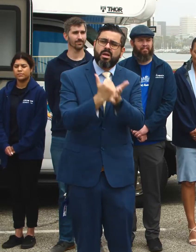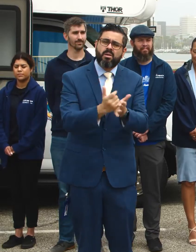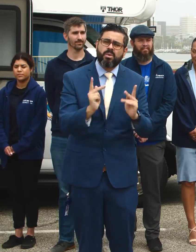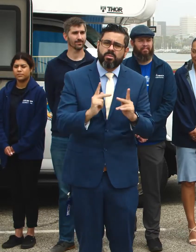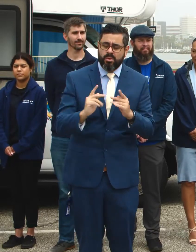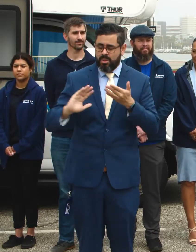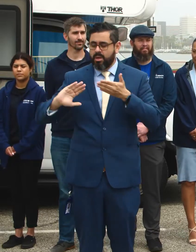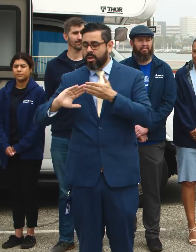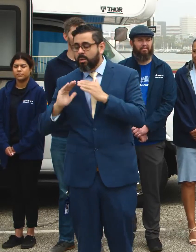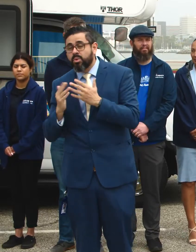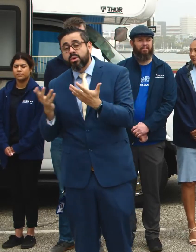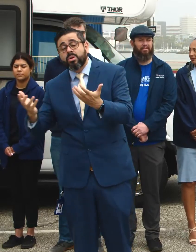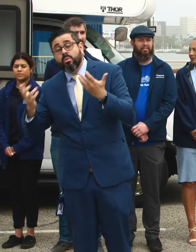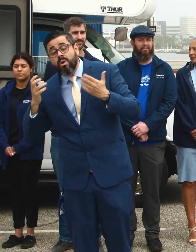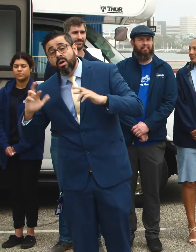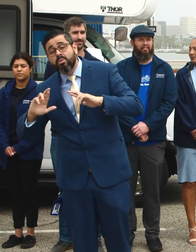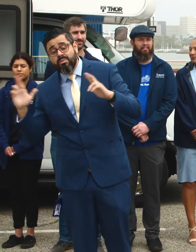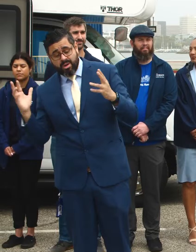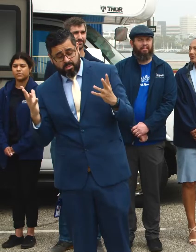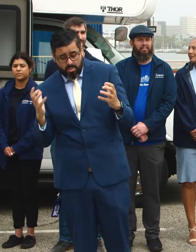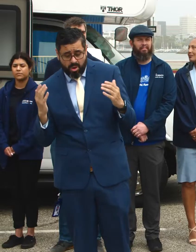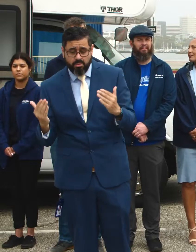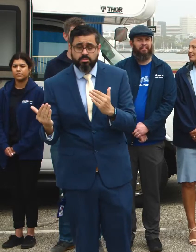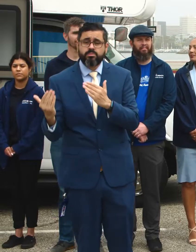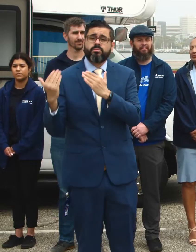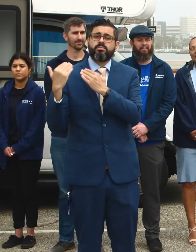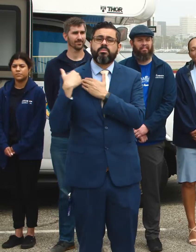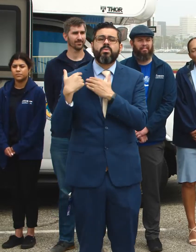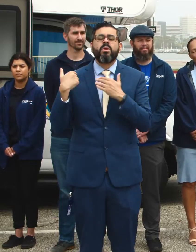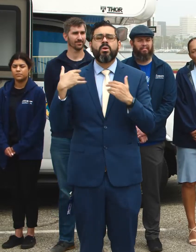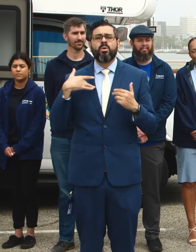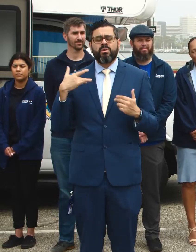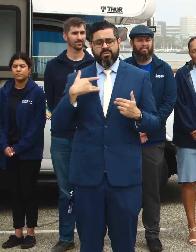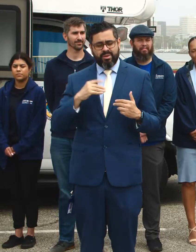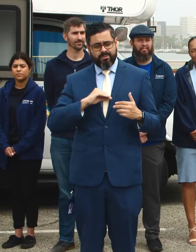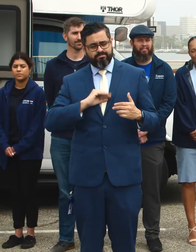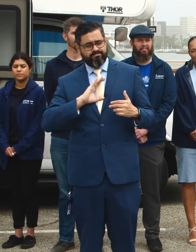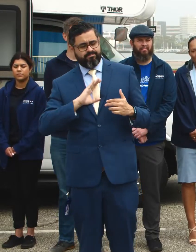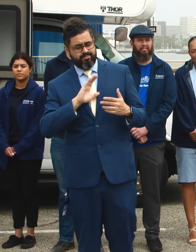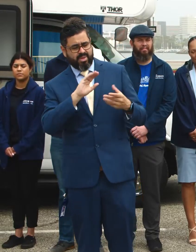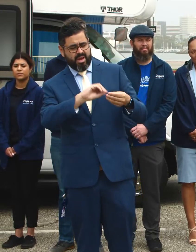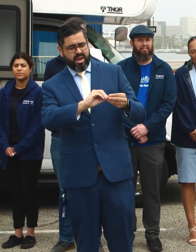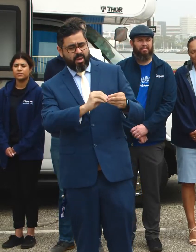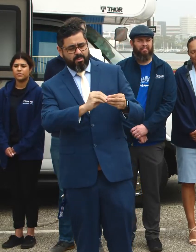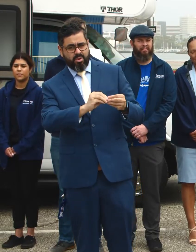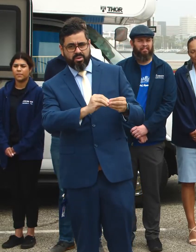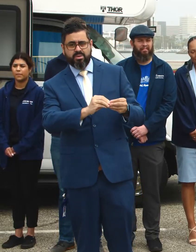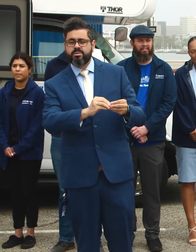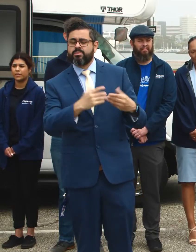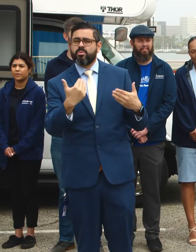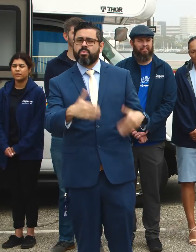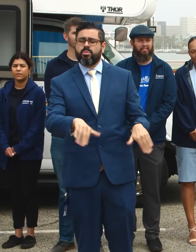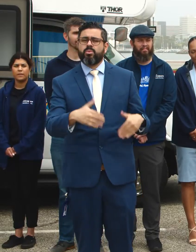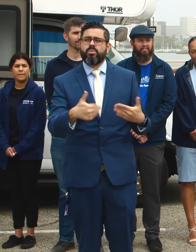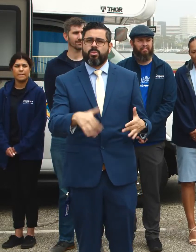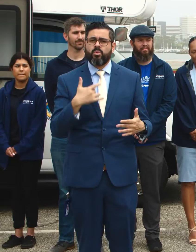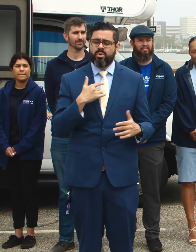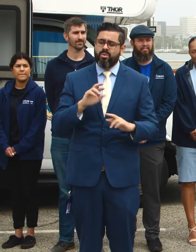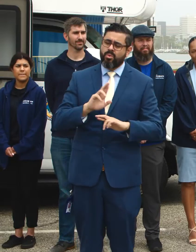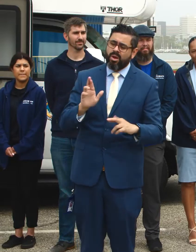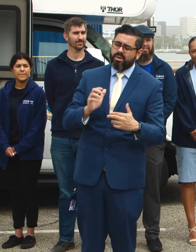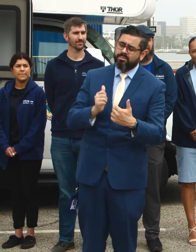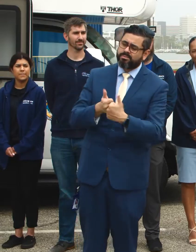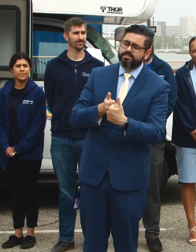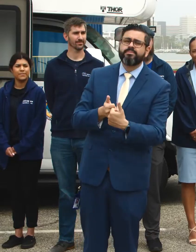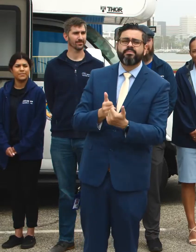community is ready for this, to take it on. We're encouraged by the story that the data tells, and we're ready for the challenge. So I'm